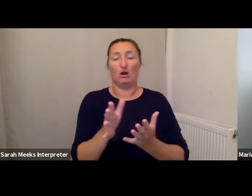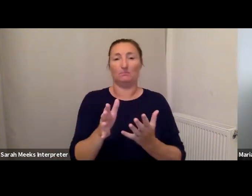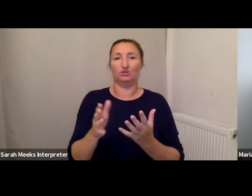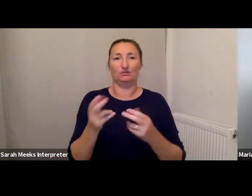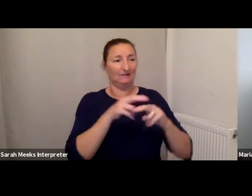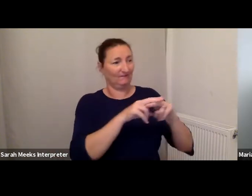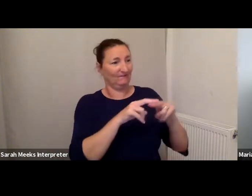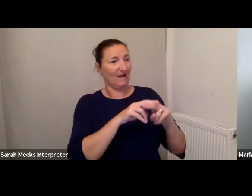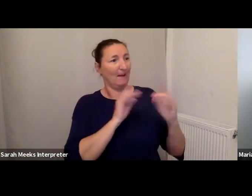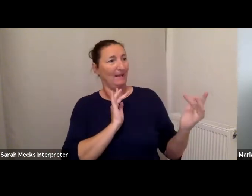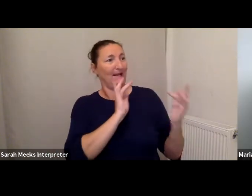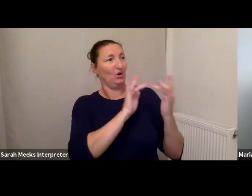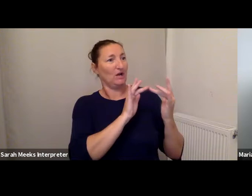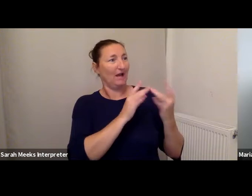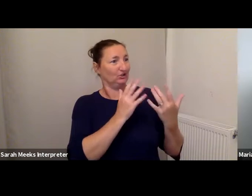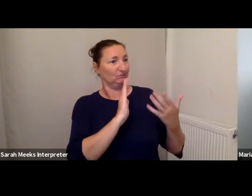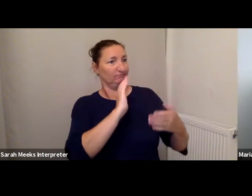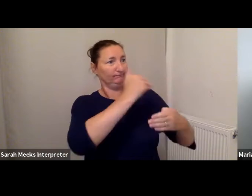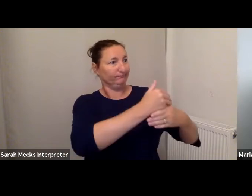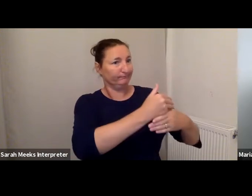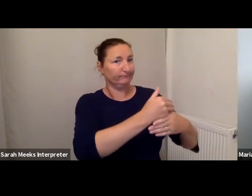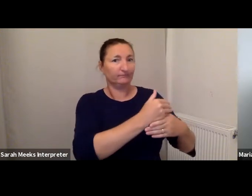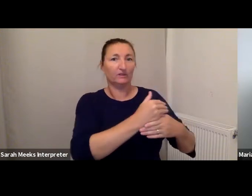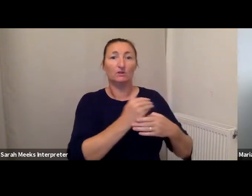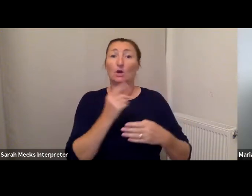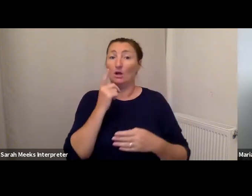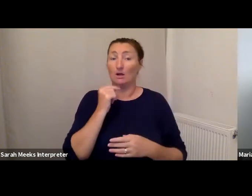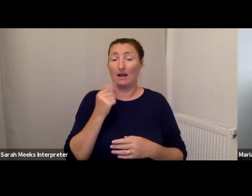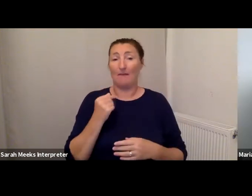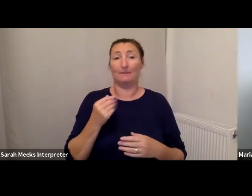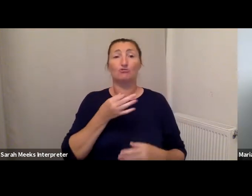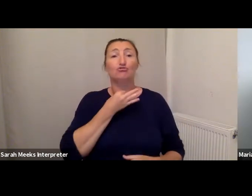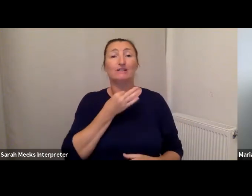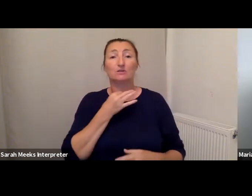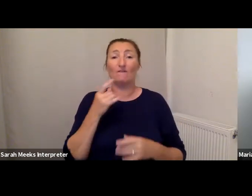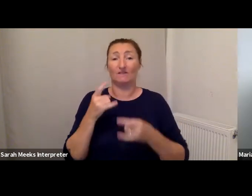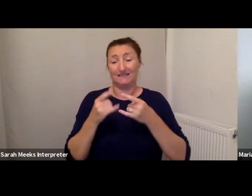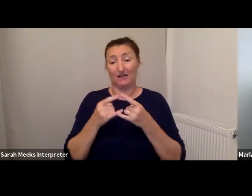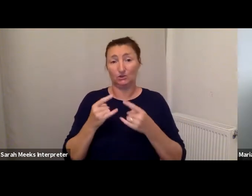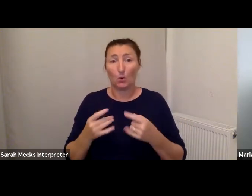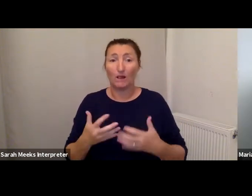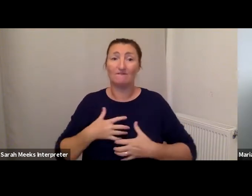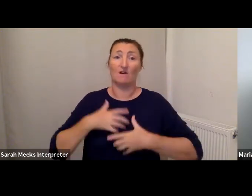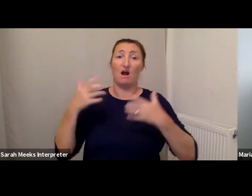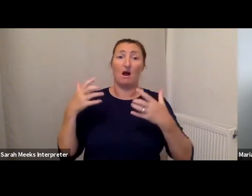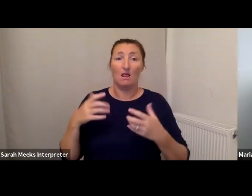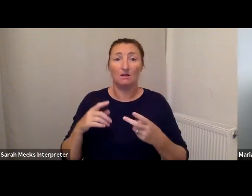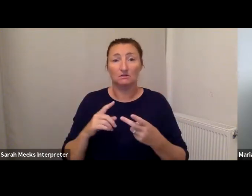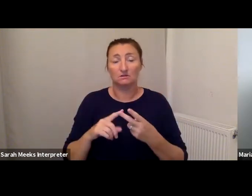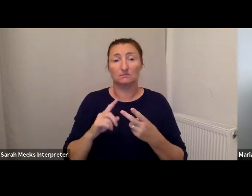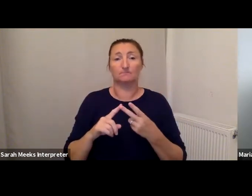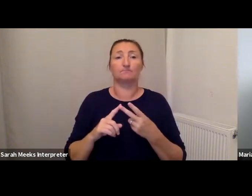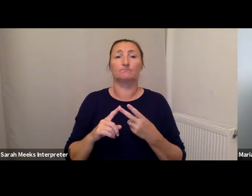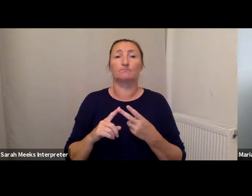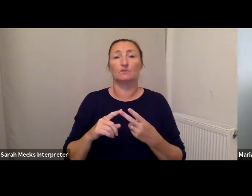support networks lose, you can be more vulnerable to other things like sexual and gender-based violence. We also know that increasing climate temperatures are